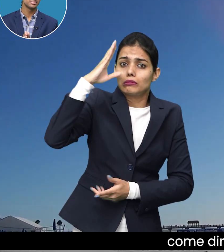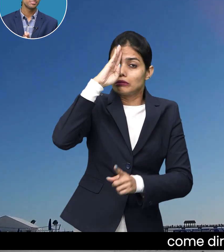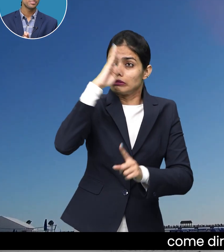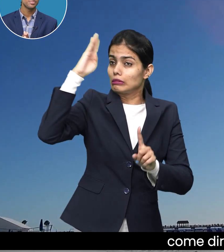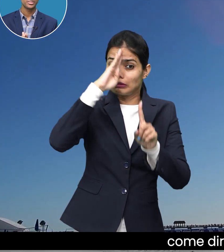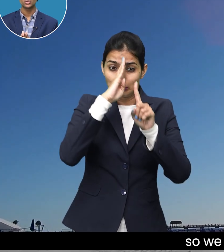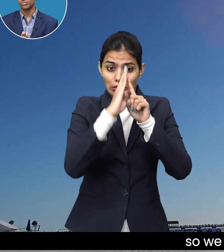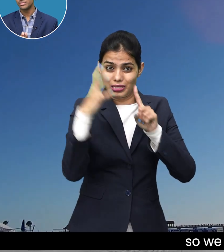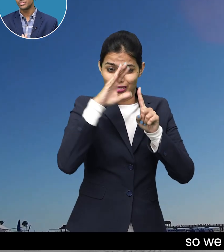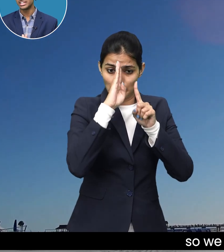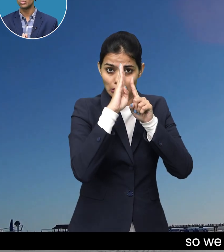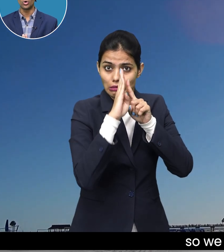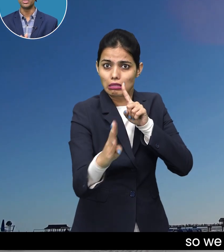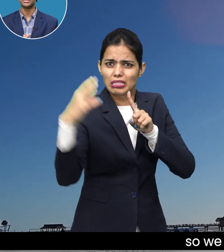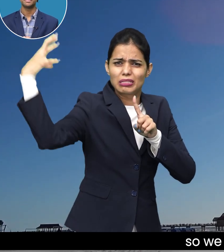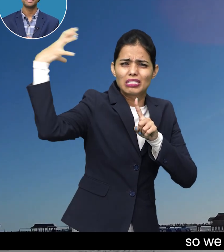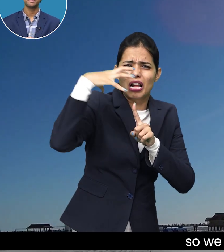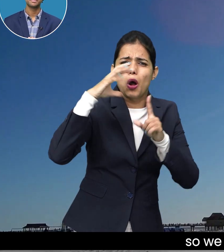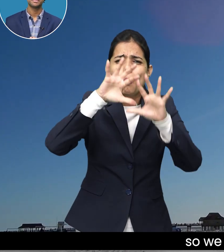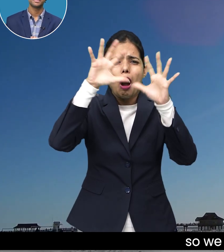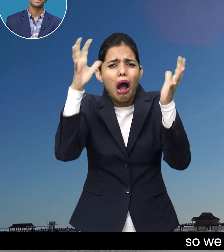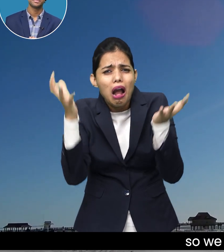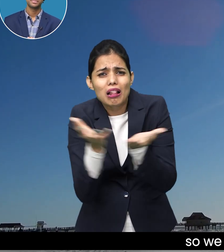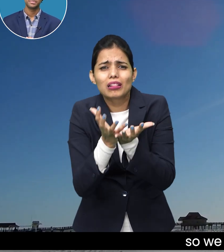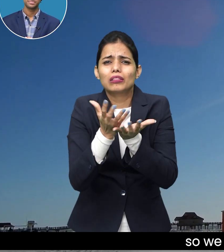earth, so we feel warmer.